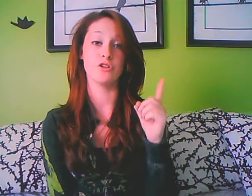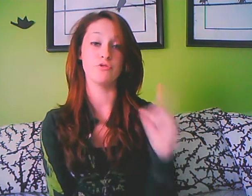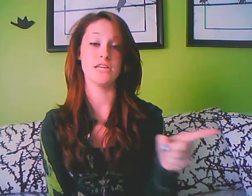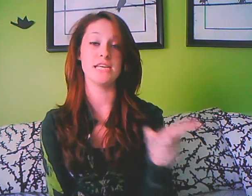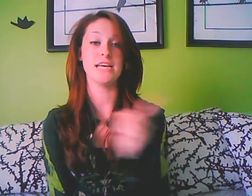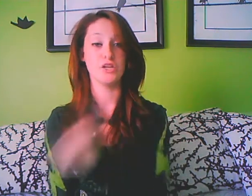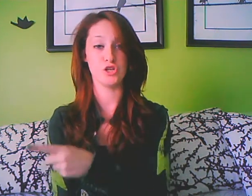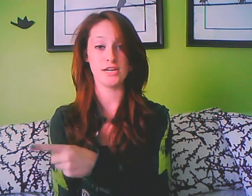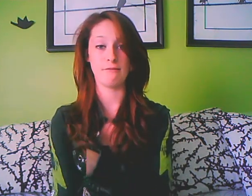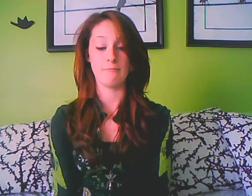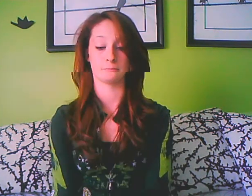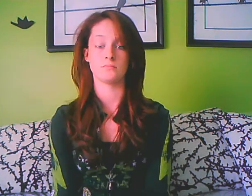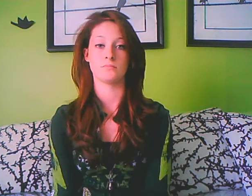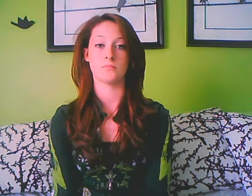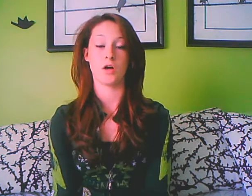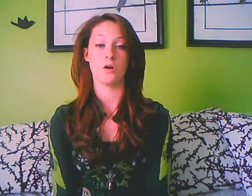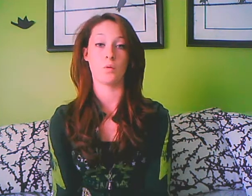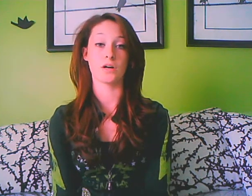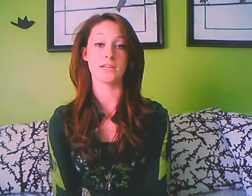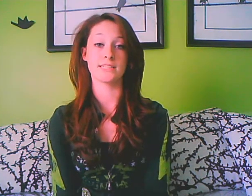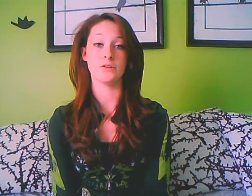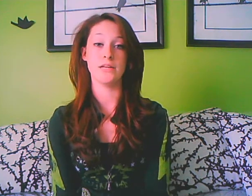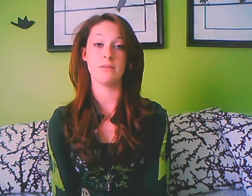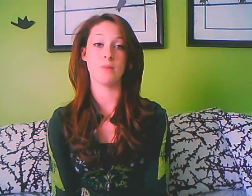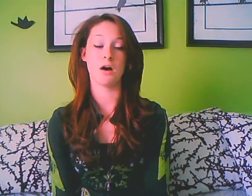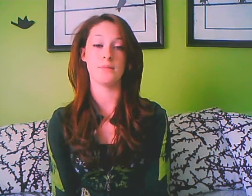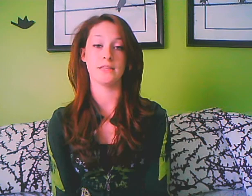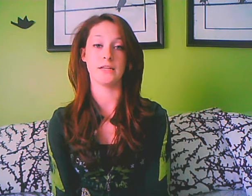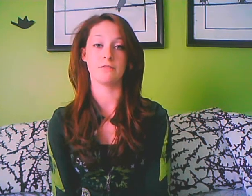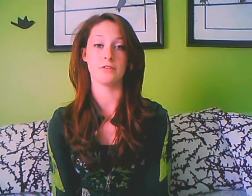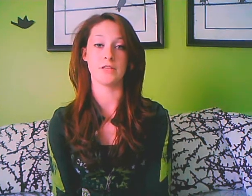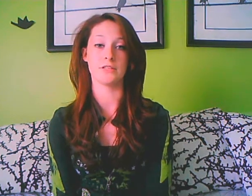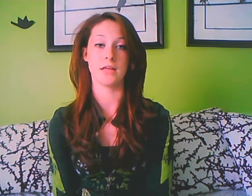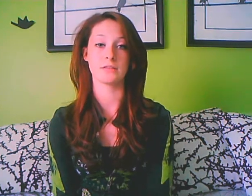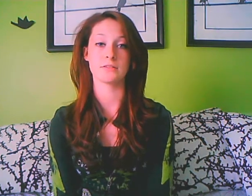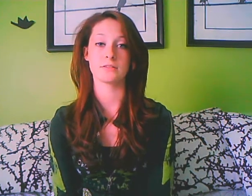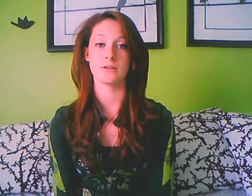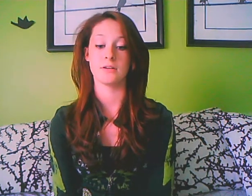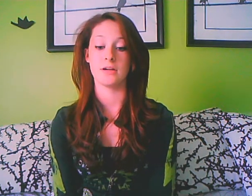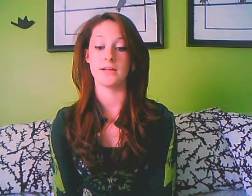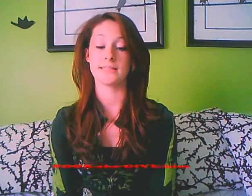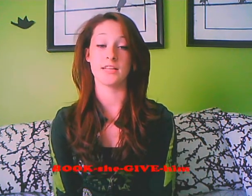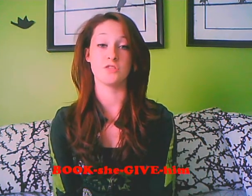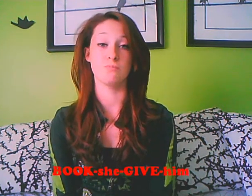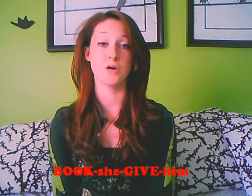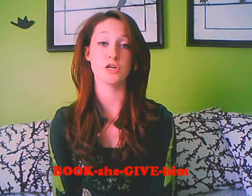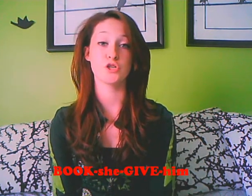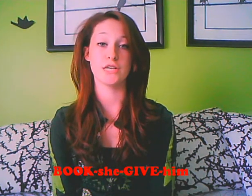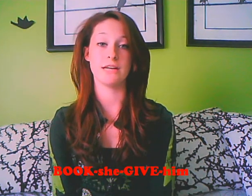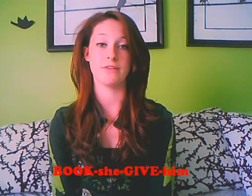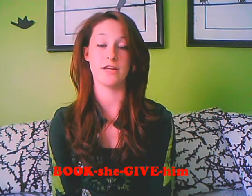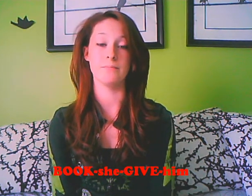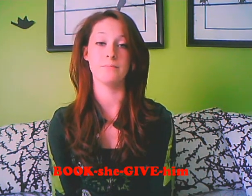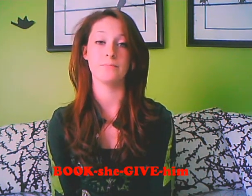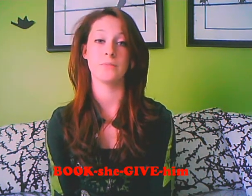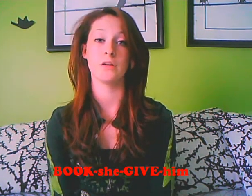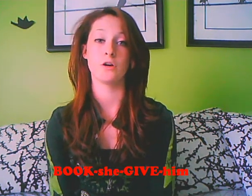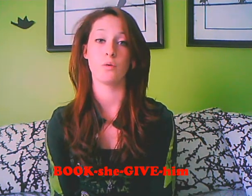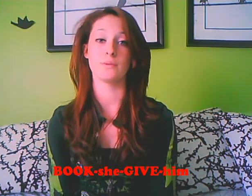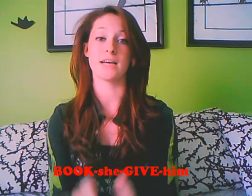use he and she. We're going to still keep Bob and Lynn for this sentence. In the sentence, book, she, give, him, we would sign